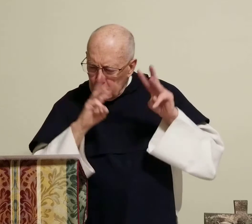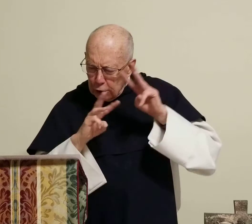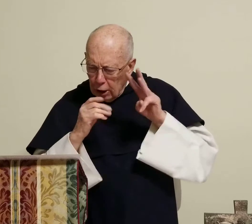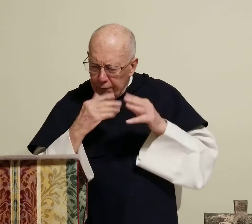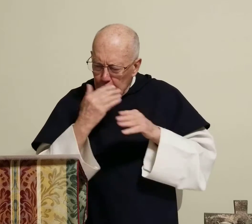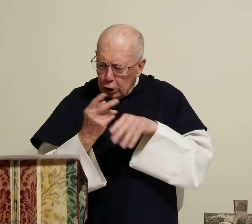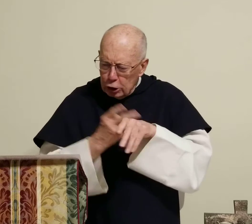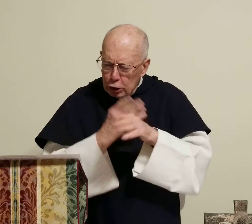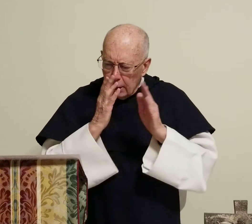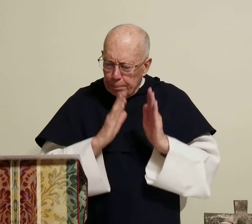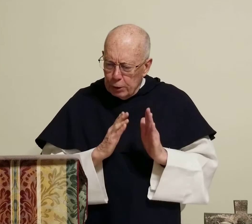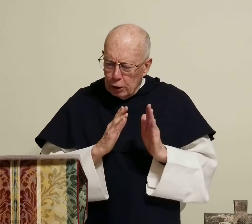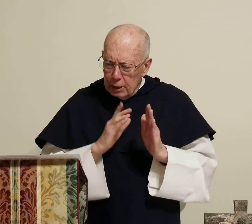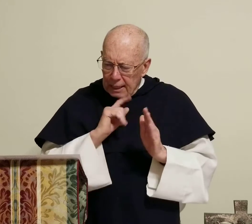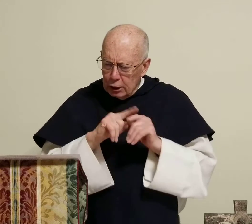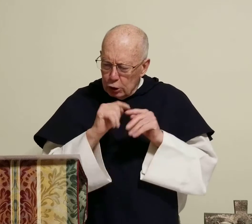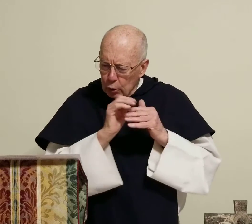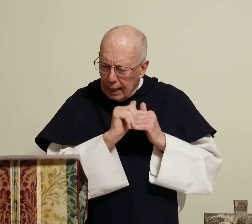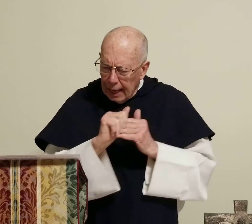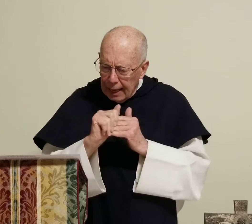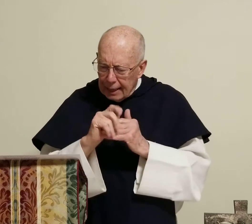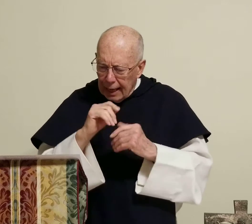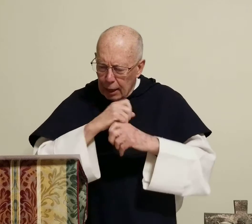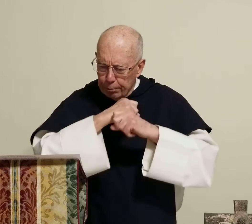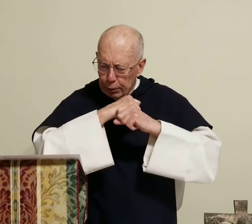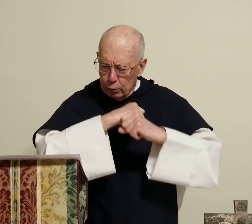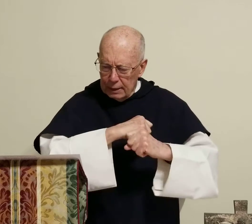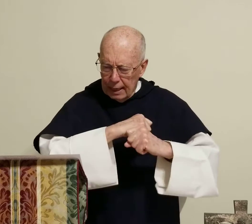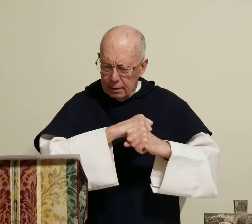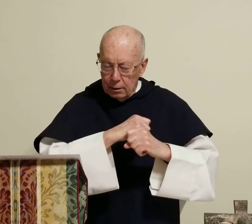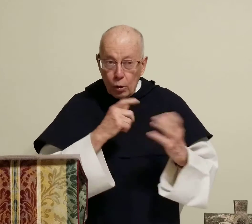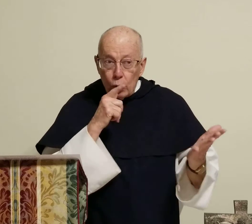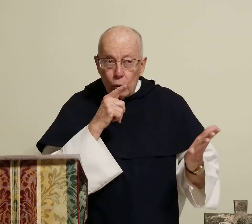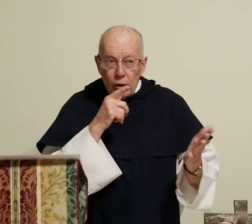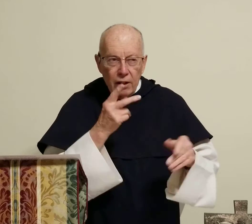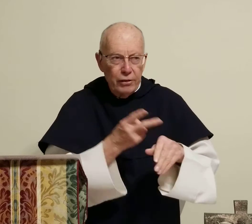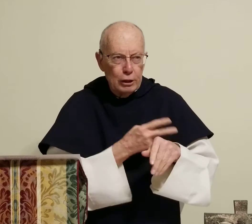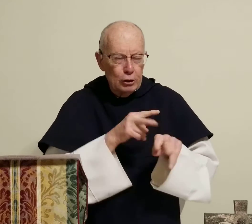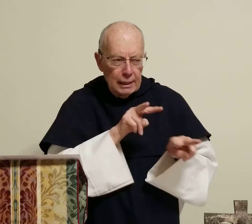Because of the First Supper is to guide and protect you, the sin.